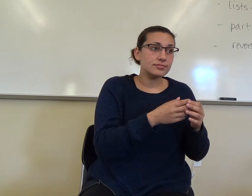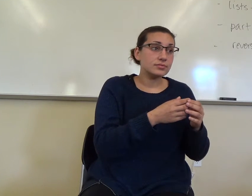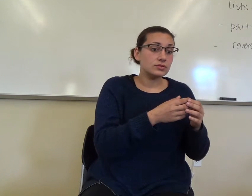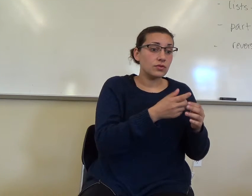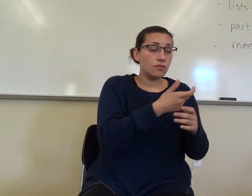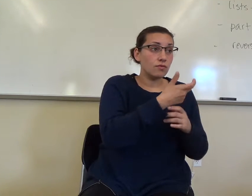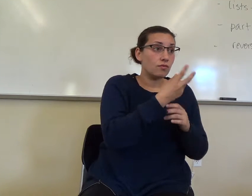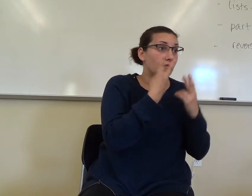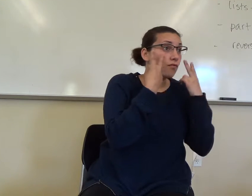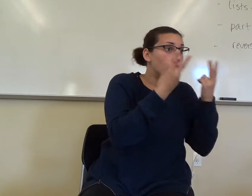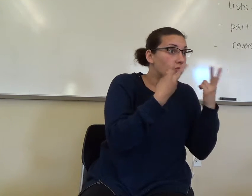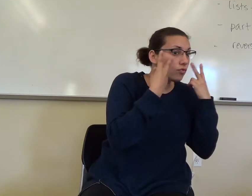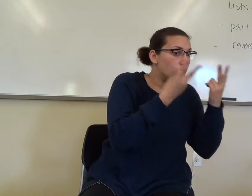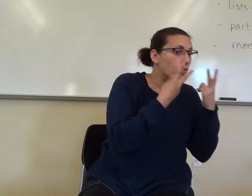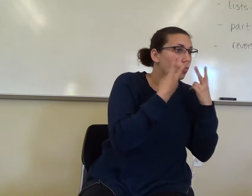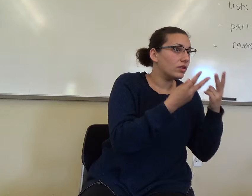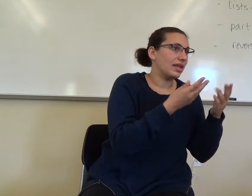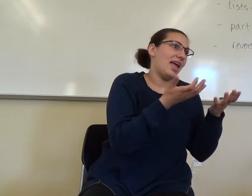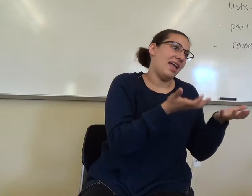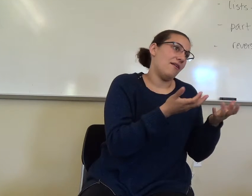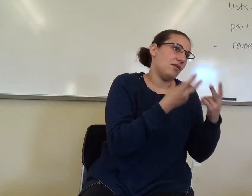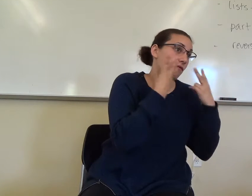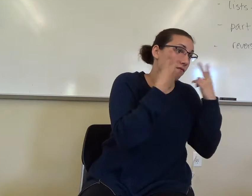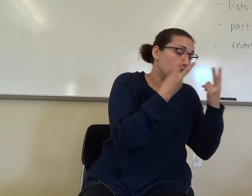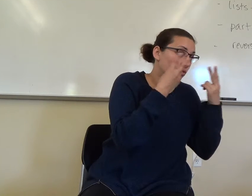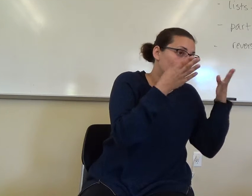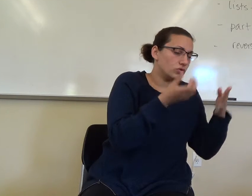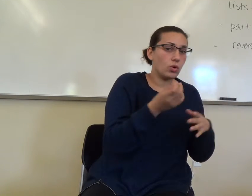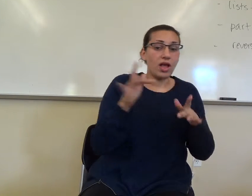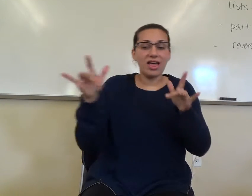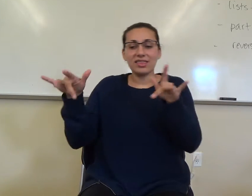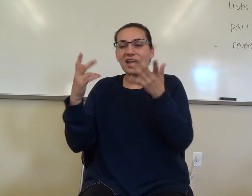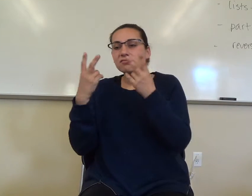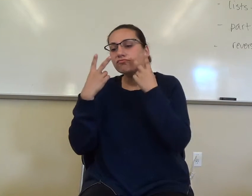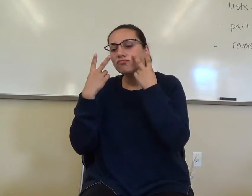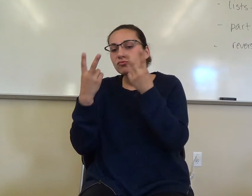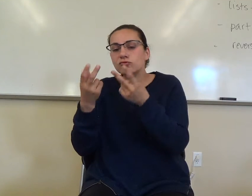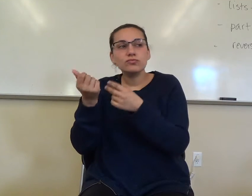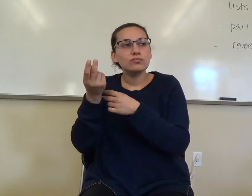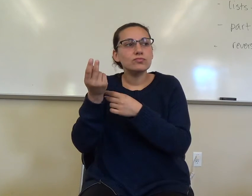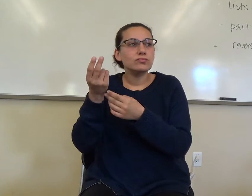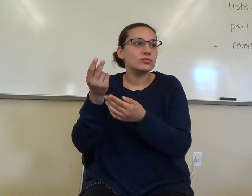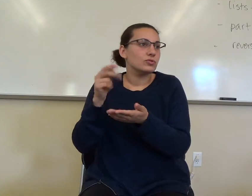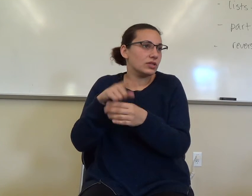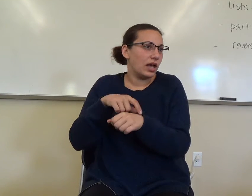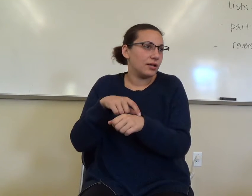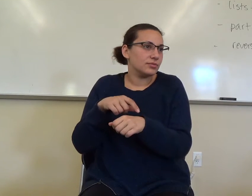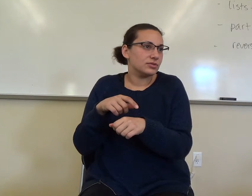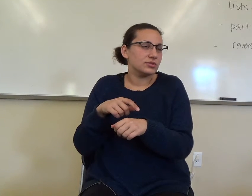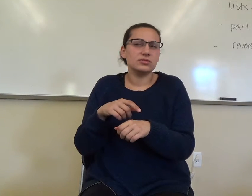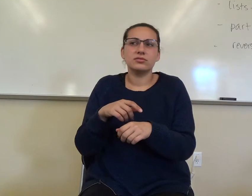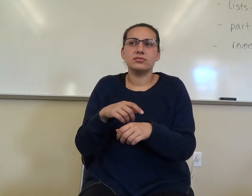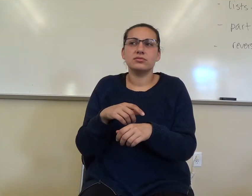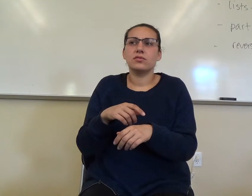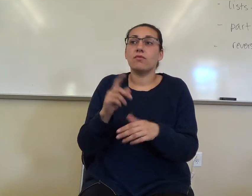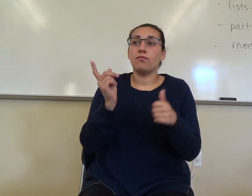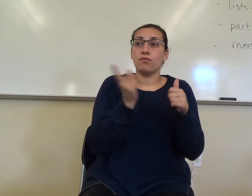No, it's going back and forth. So this is the other way to organize it. First, what they're talking about here,